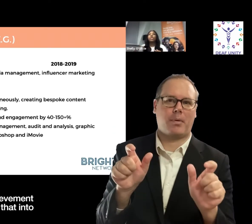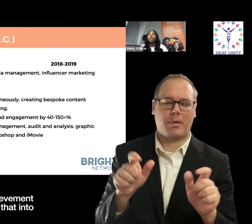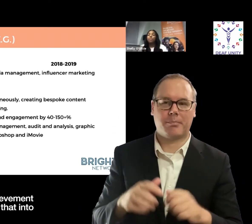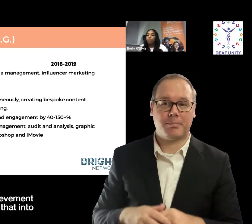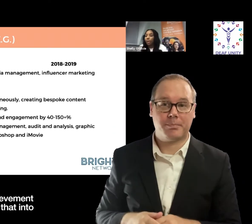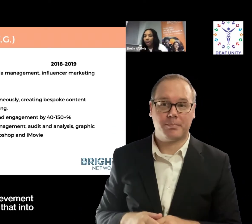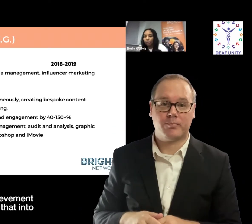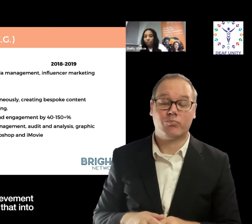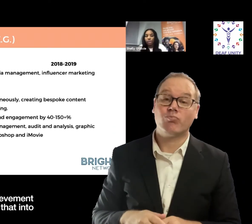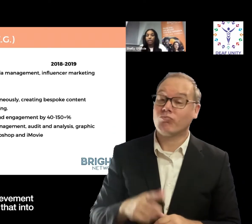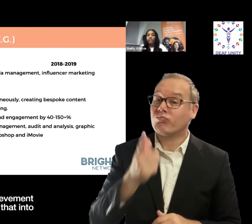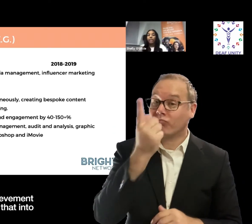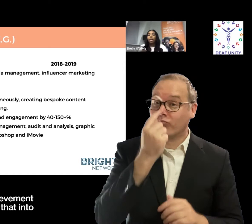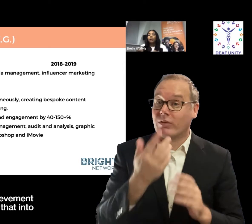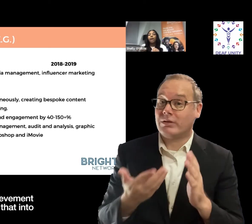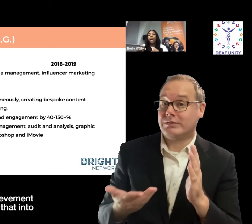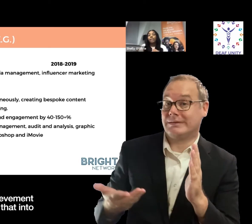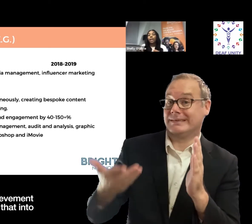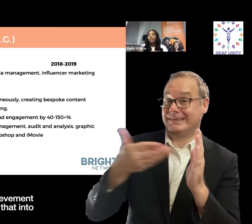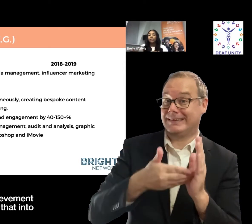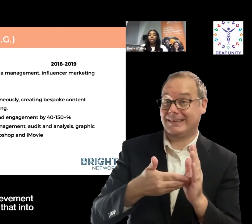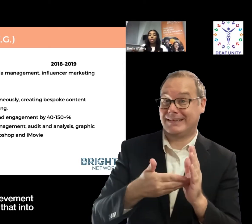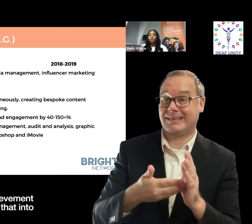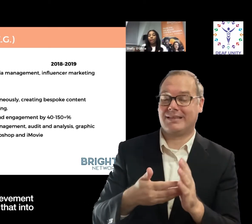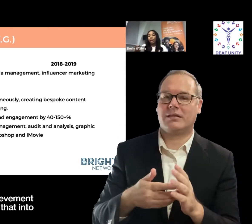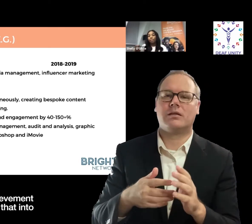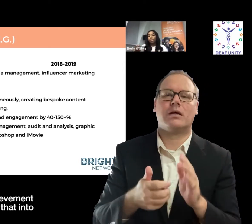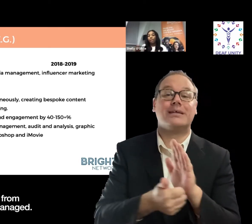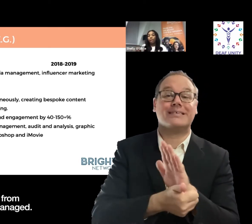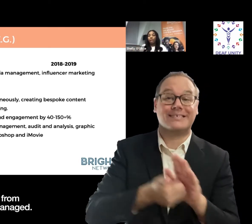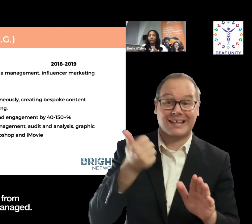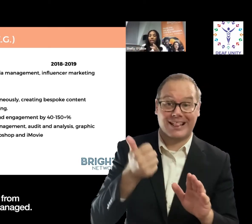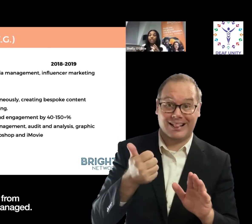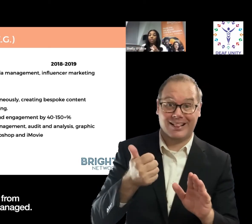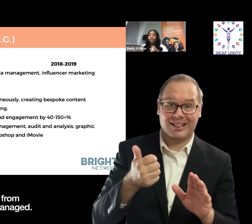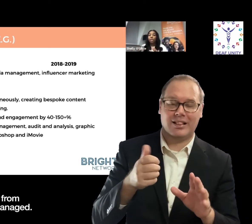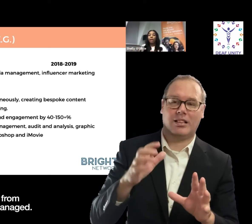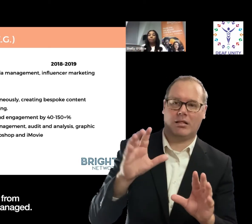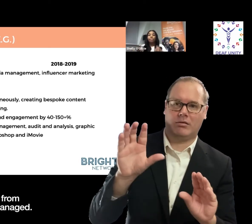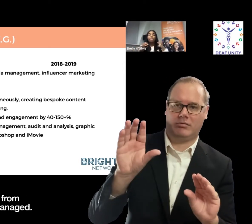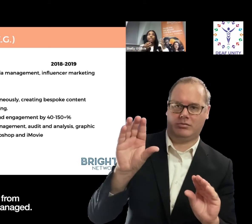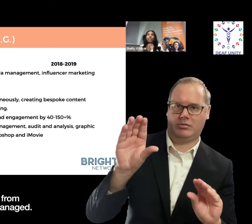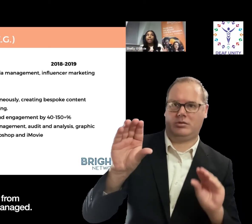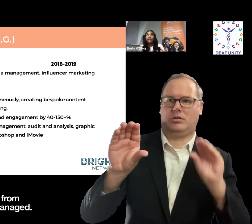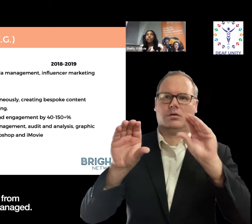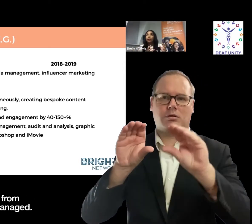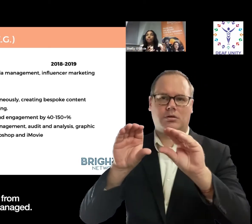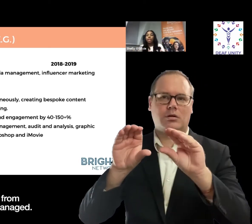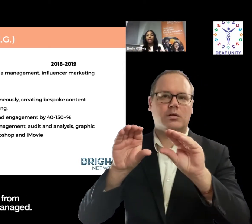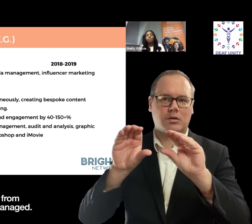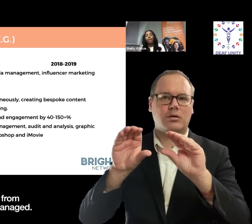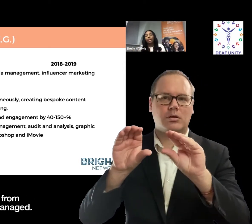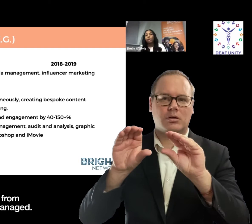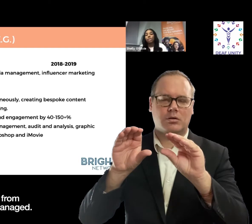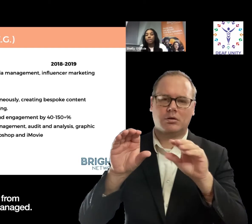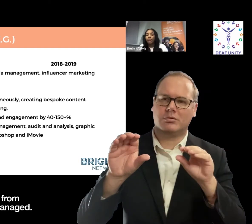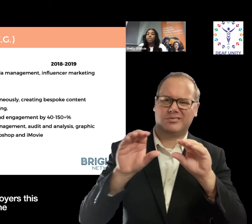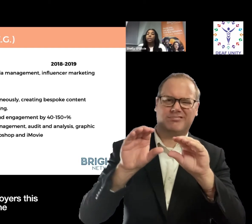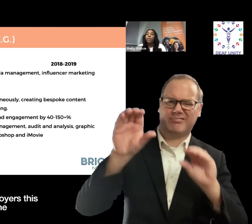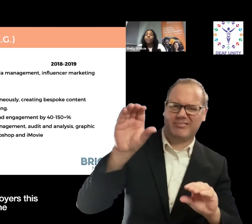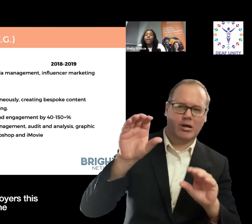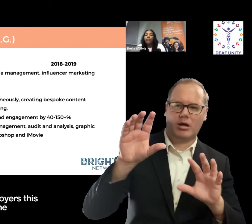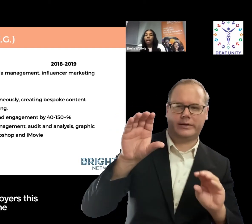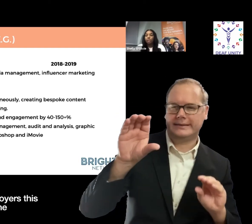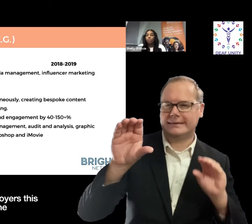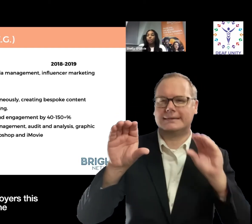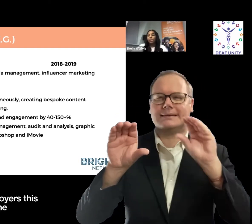each achievement you had and responsibility, tying that into a key skill that you took out from that particular thing that you managed. So